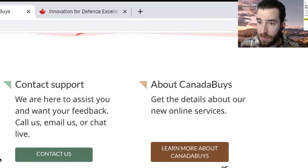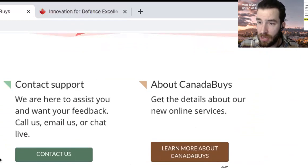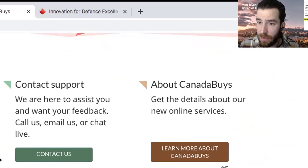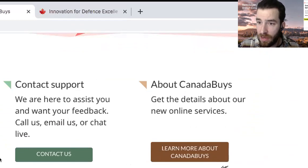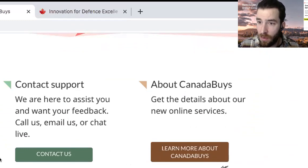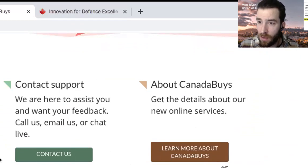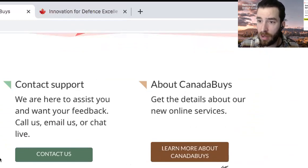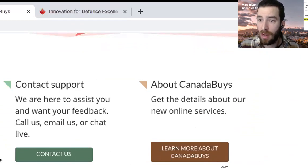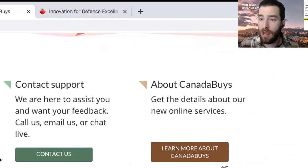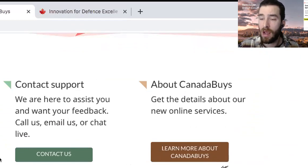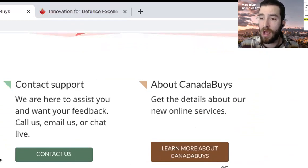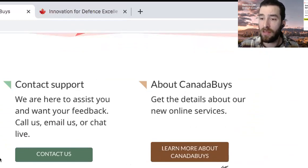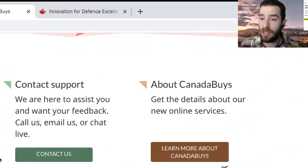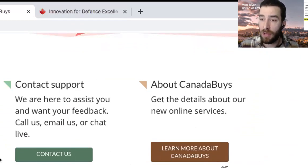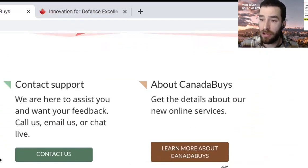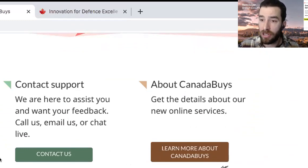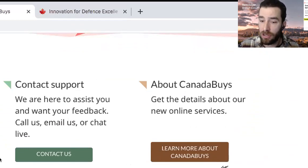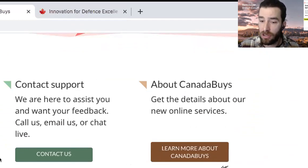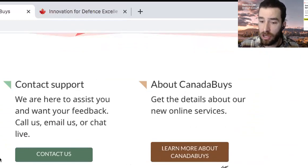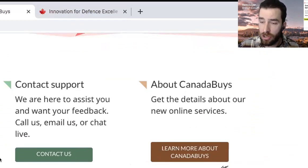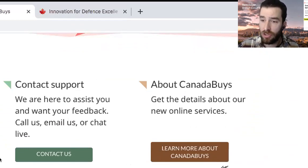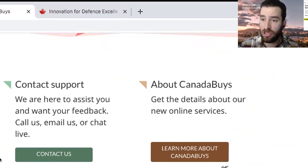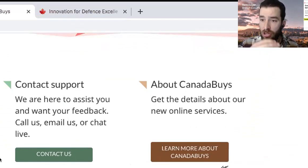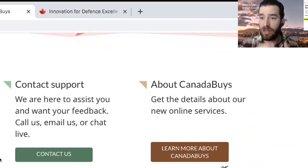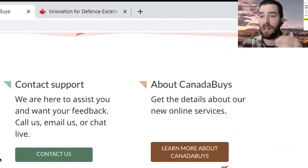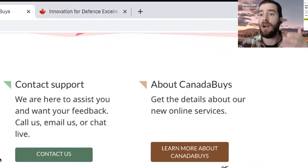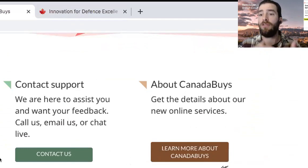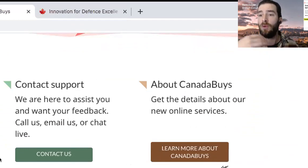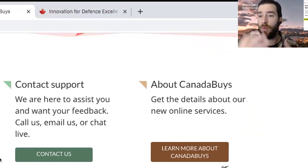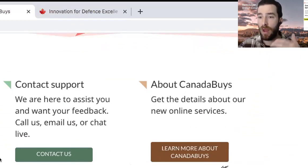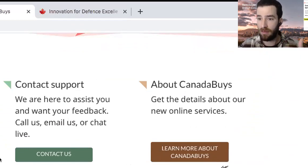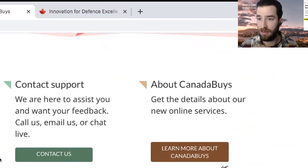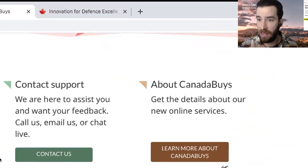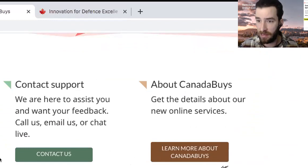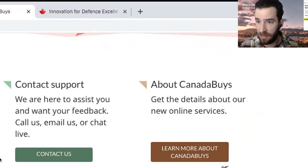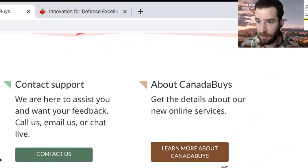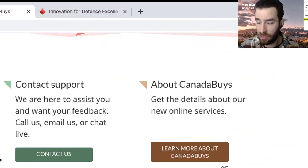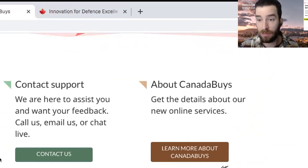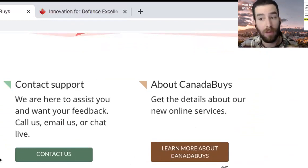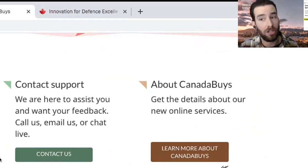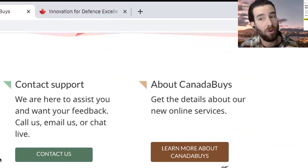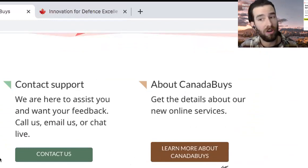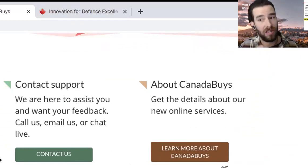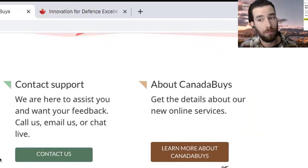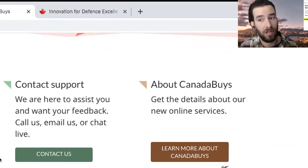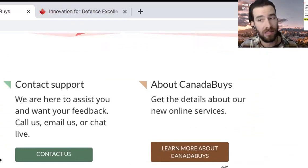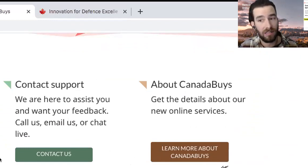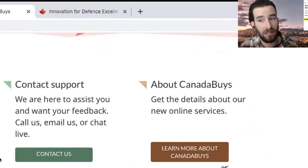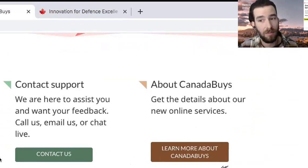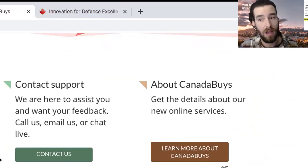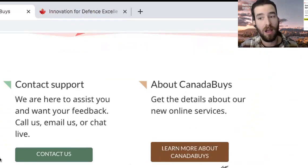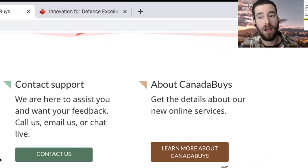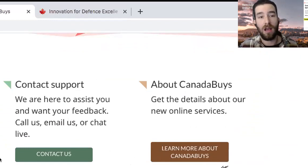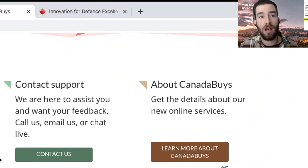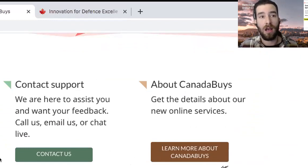the SAP Ariba network that suppliers can use to start getting comfortable with that system. So it's much more of a template